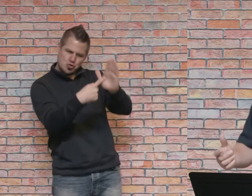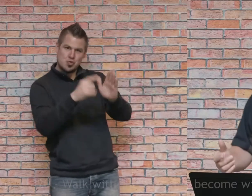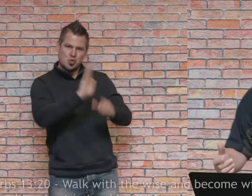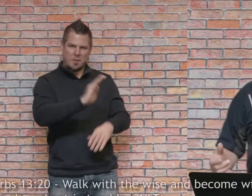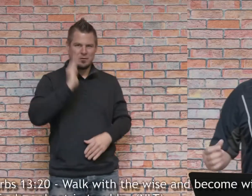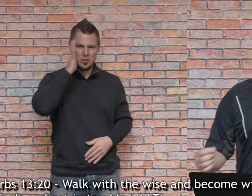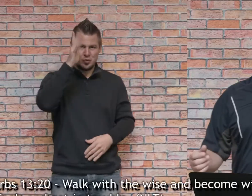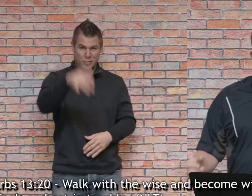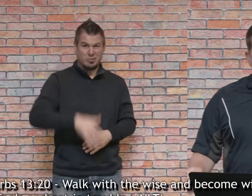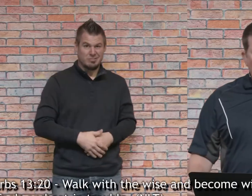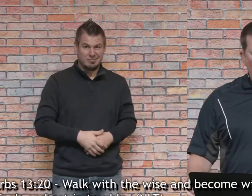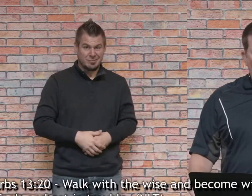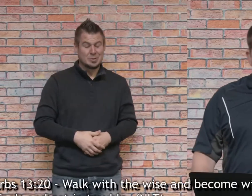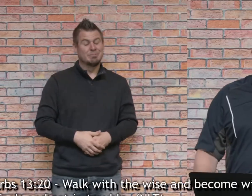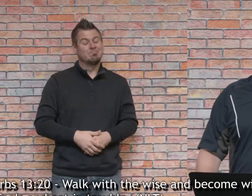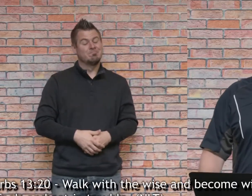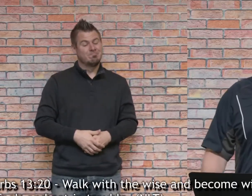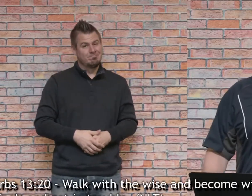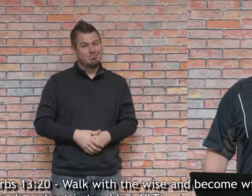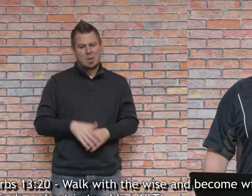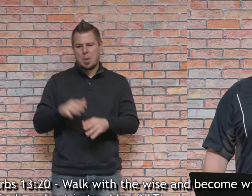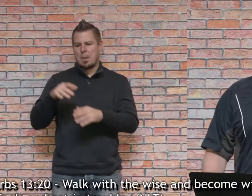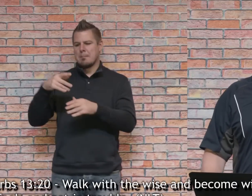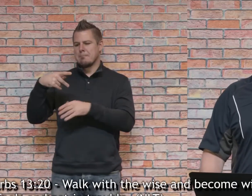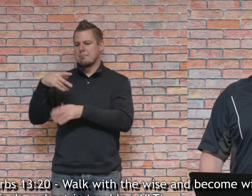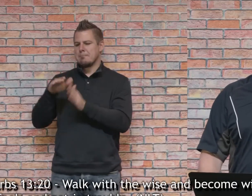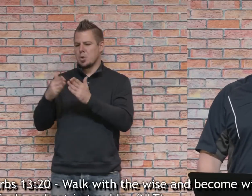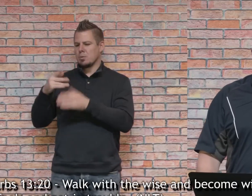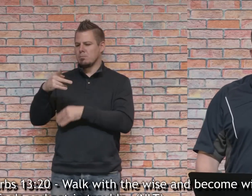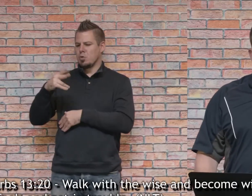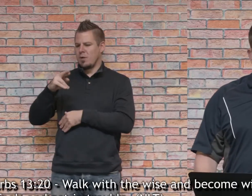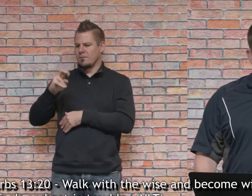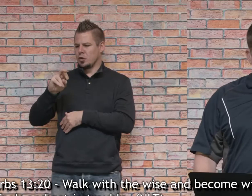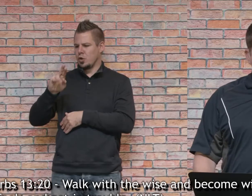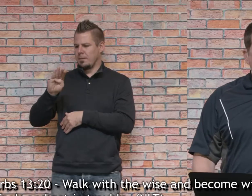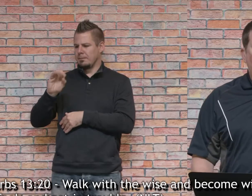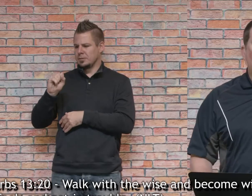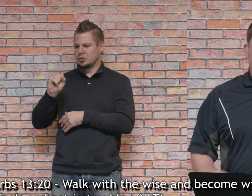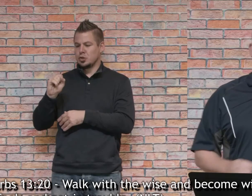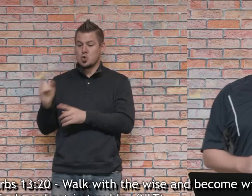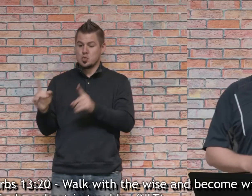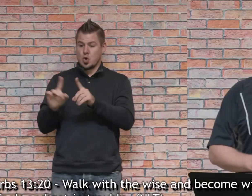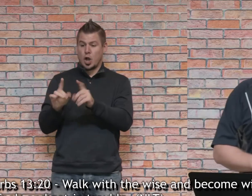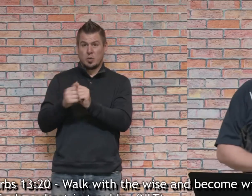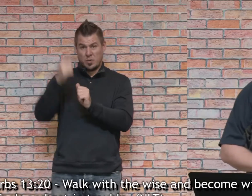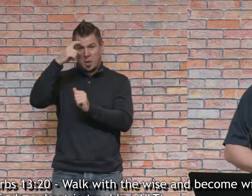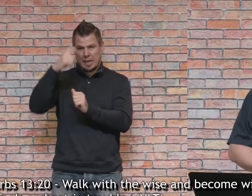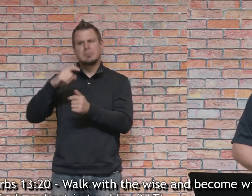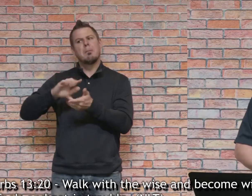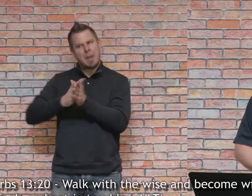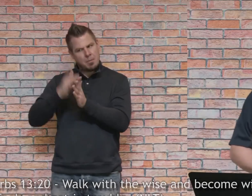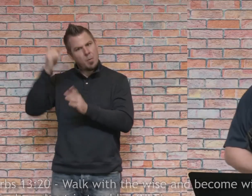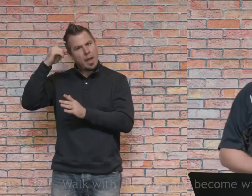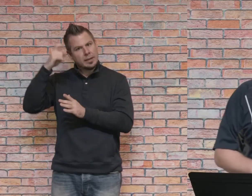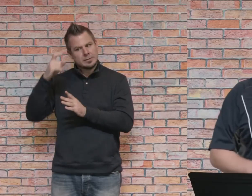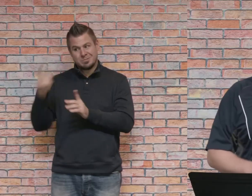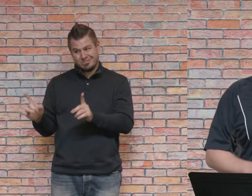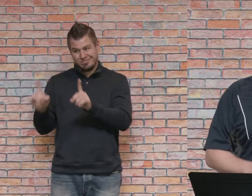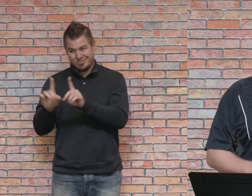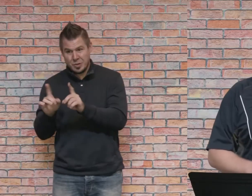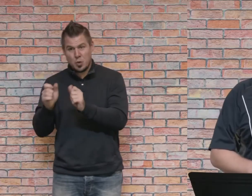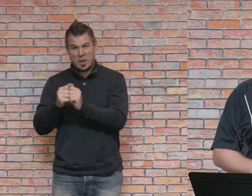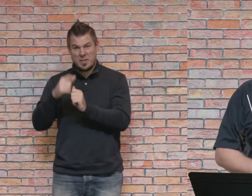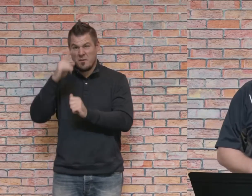says this, walk with the wise and become wise. Associate with fools and get in trouble.